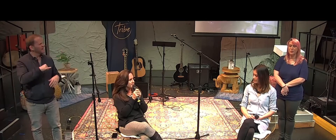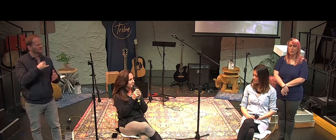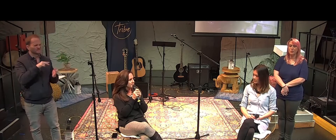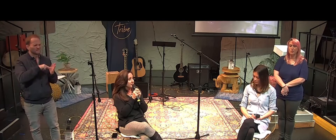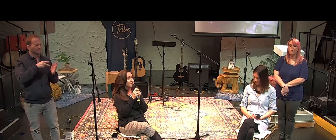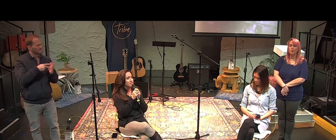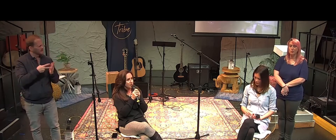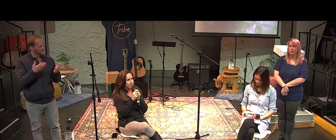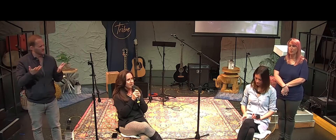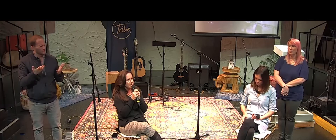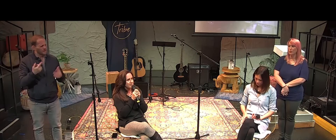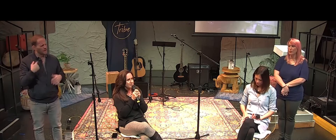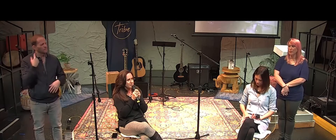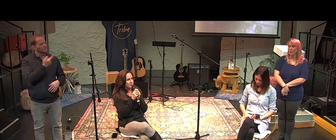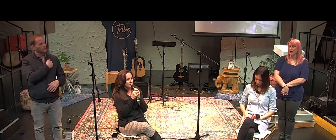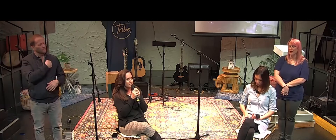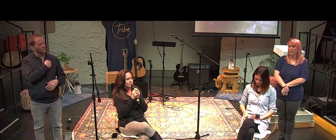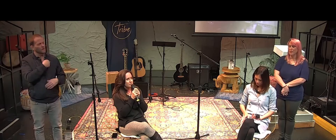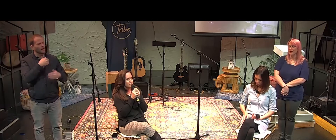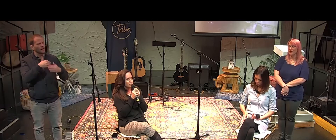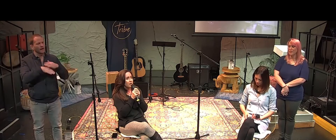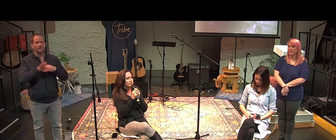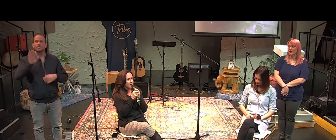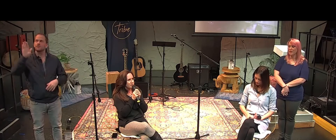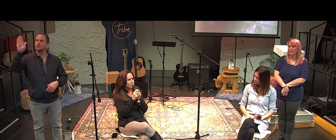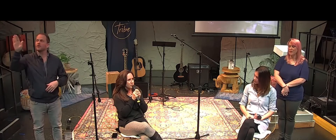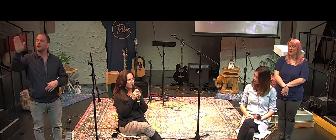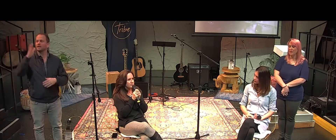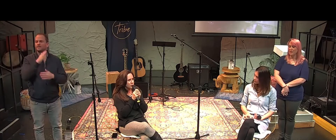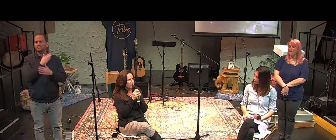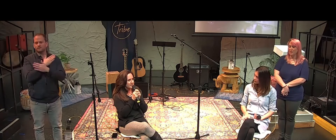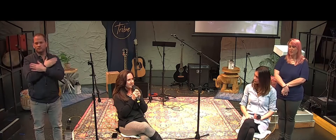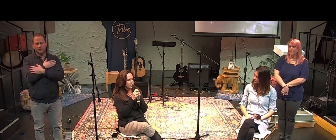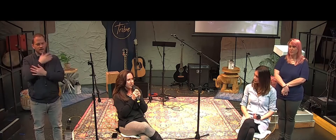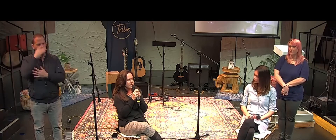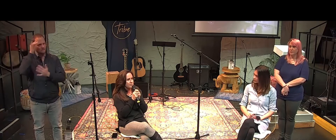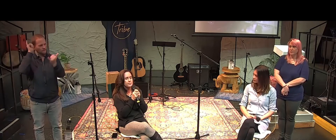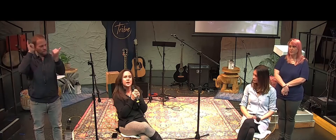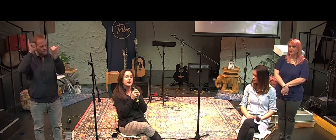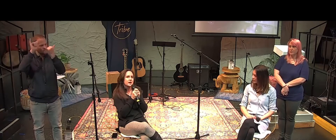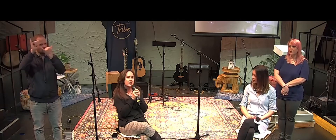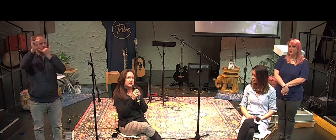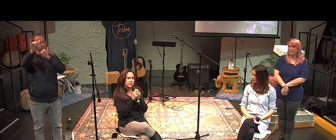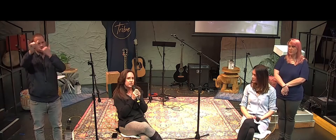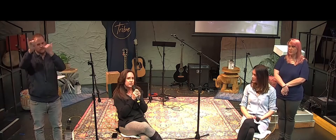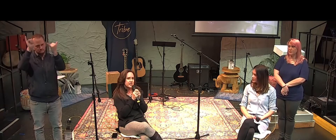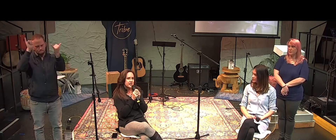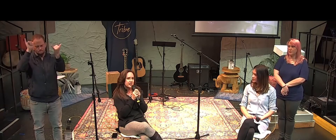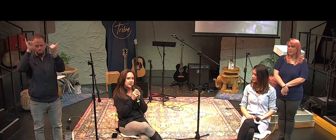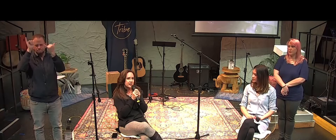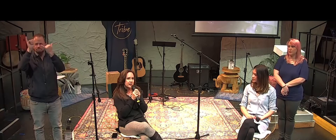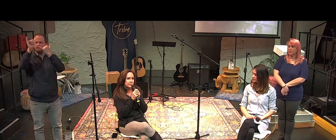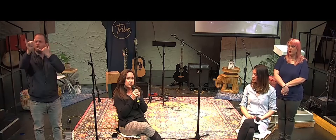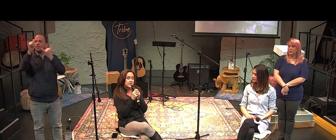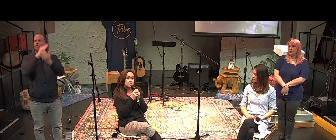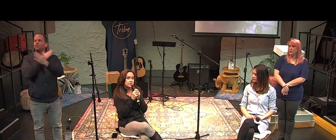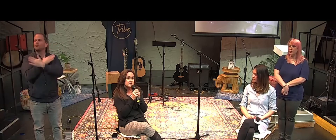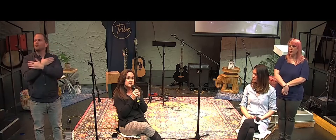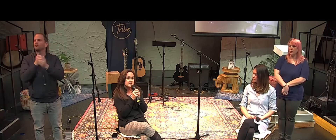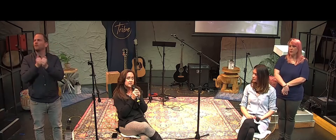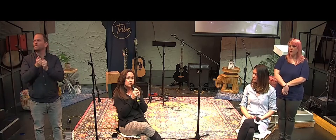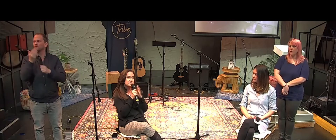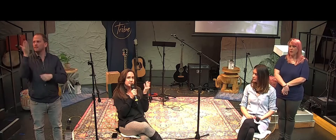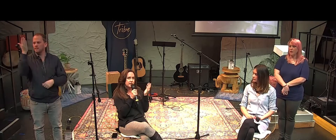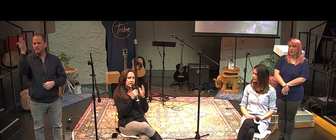rest eternally, when forever we're resting with him? And I've been reading